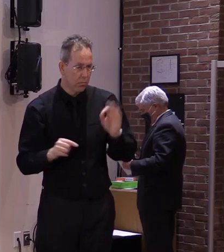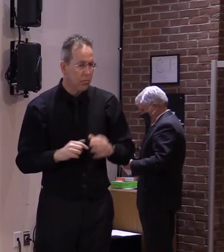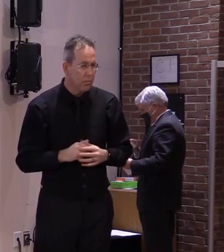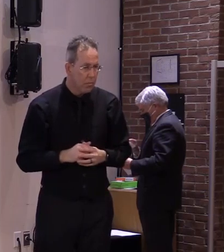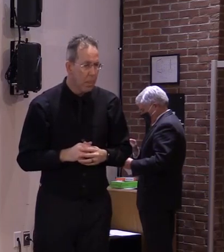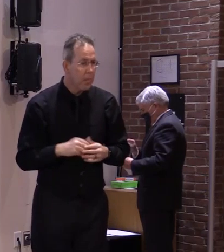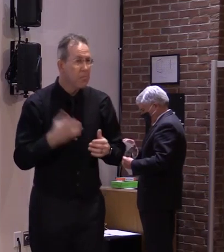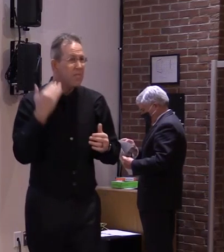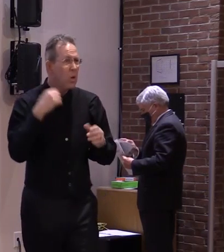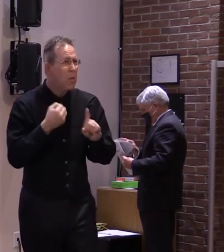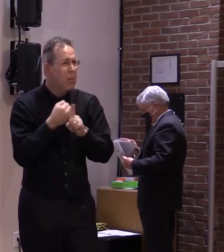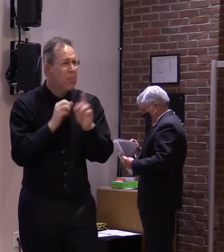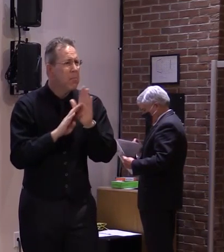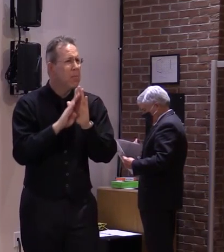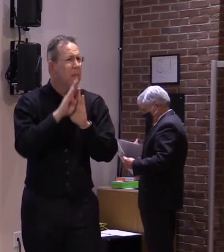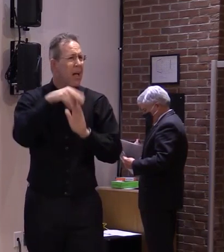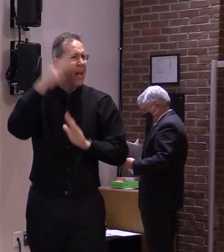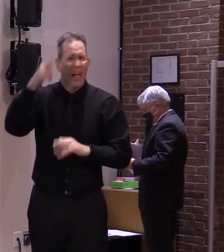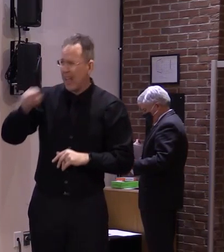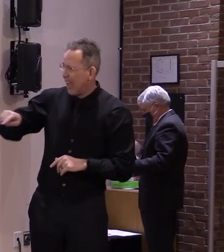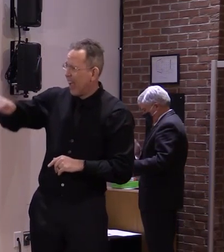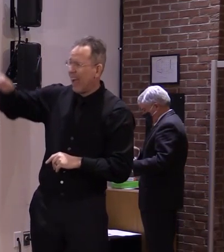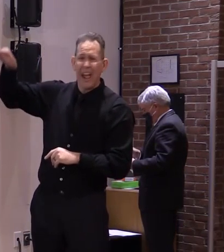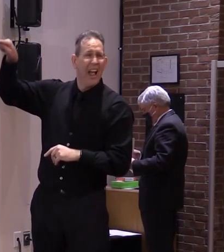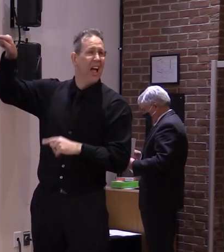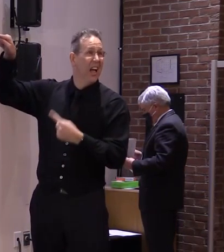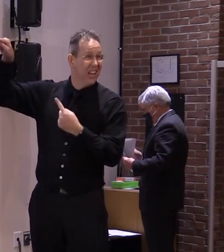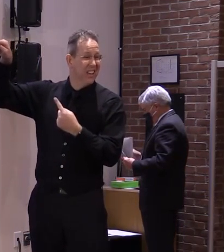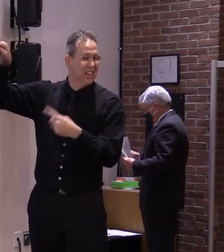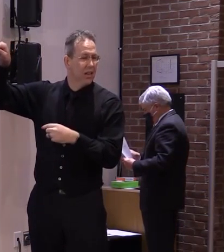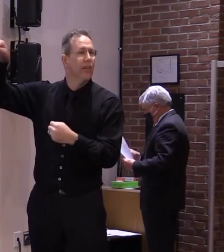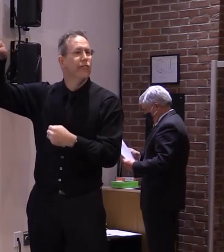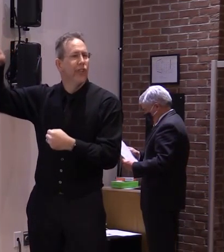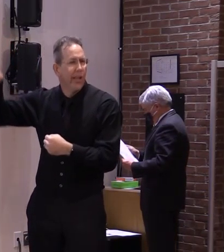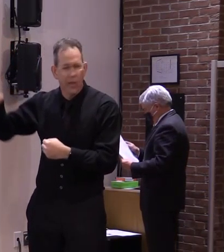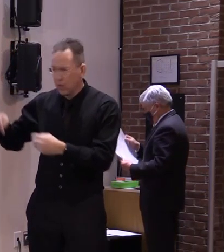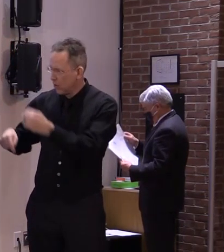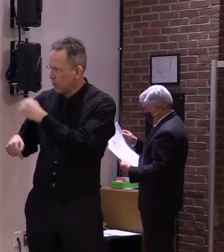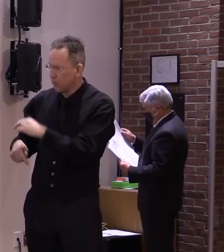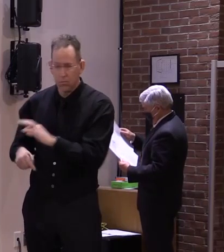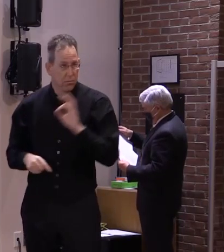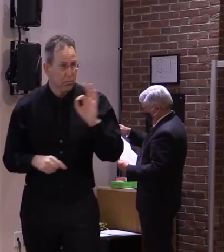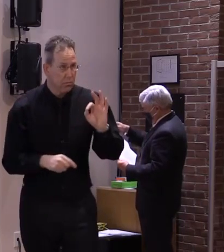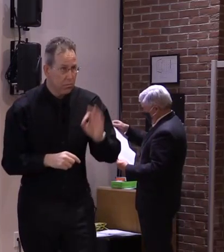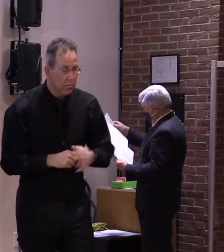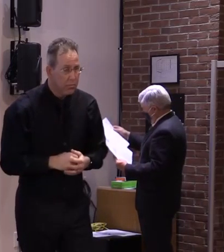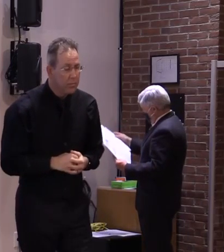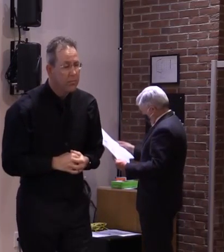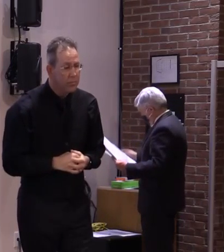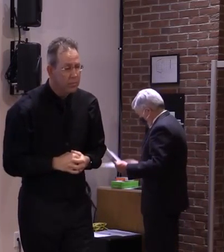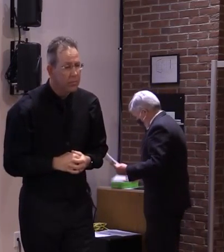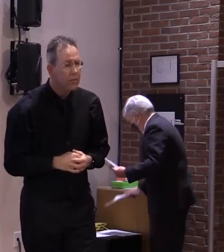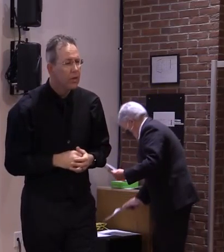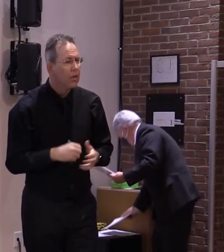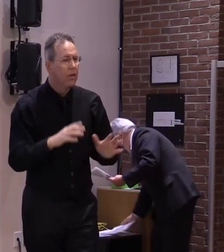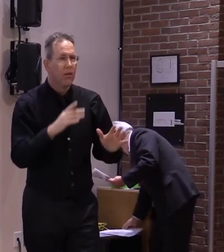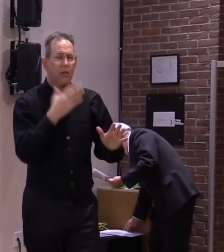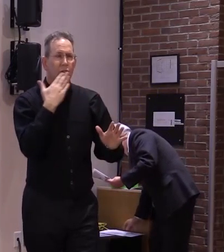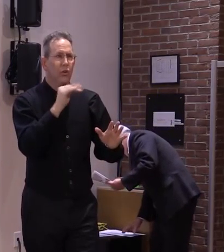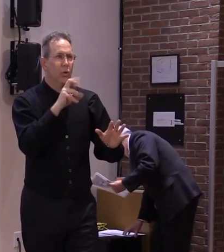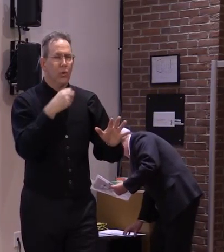below 100,000 cases on average. Again, illustrating just how quickly the cases are continuing to fall across the